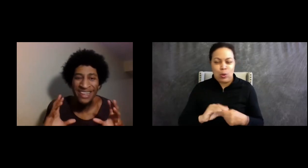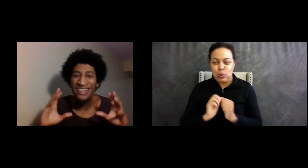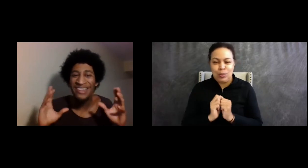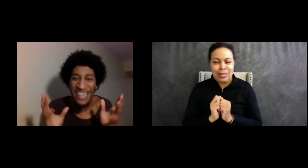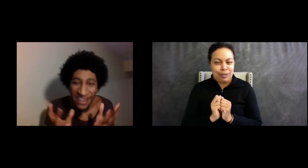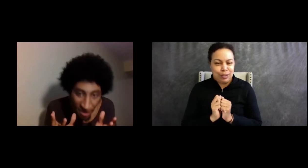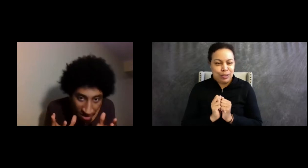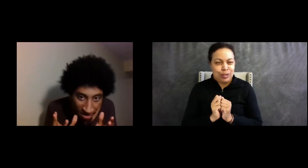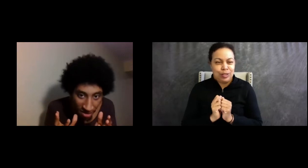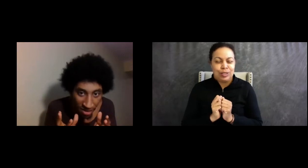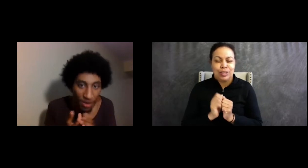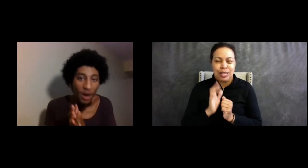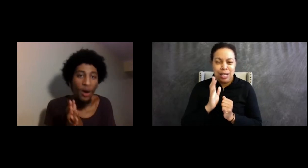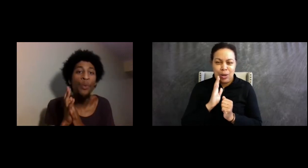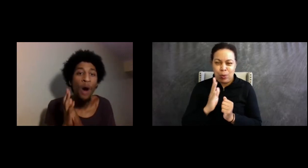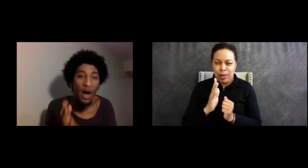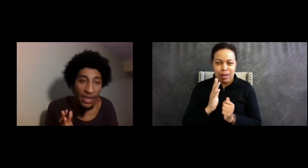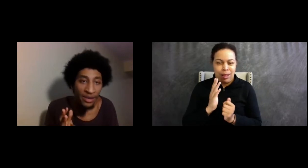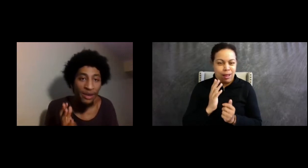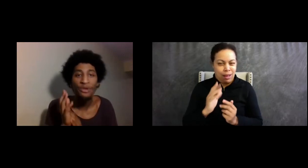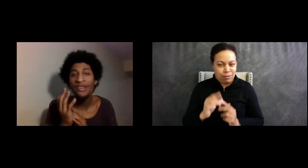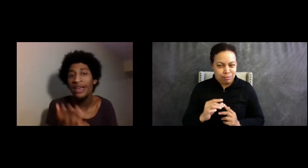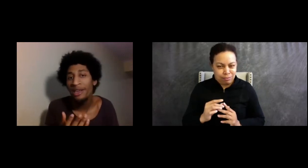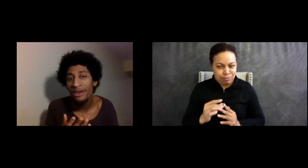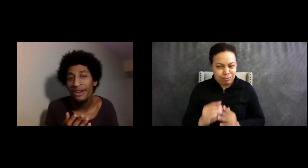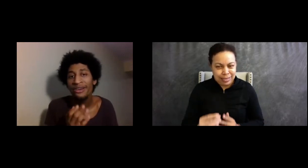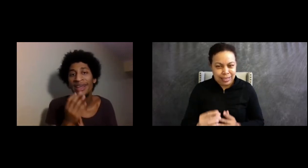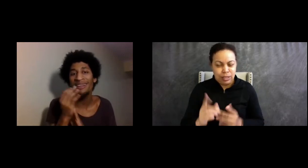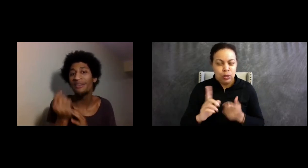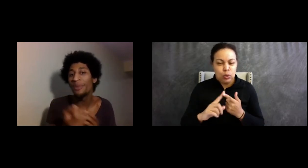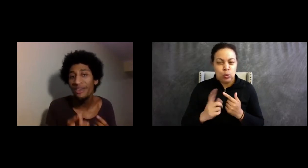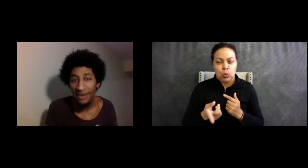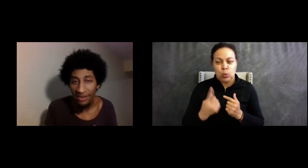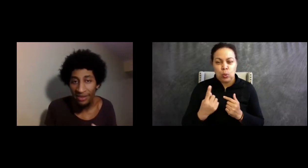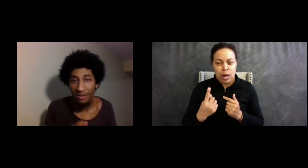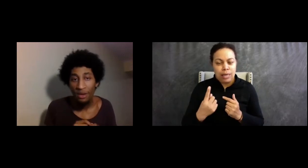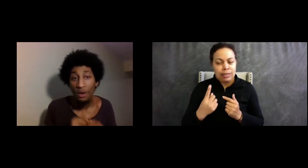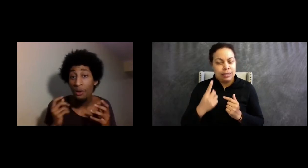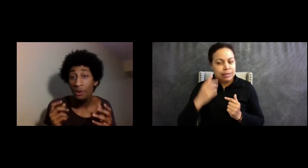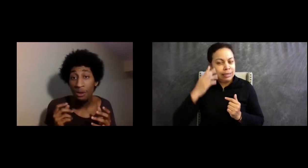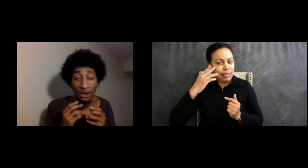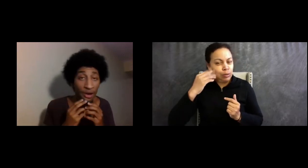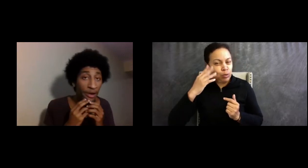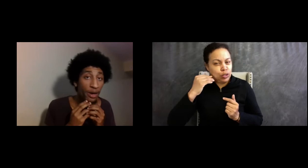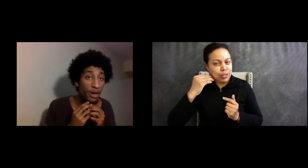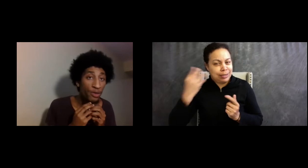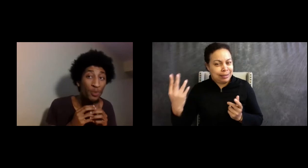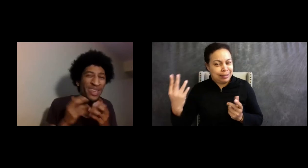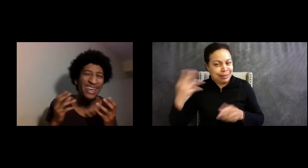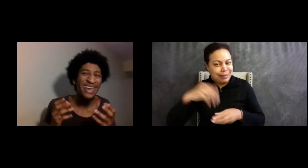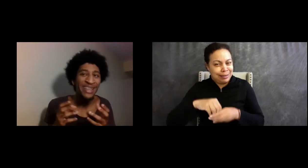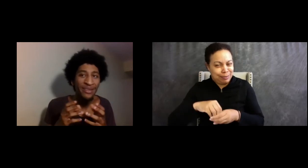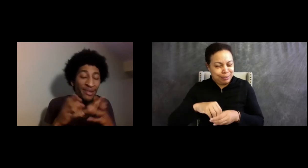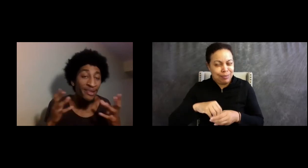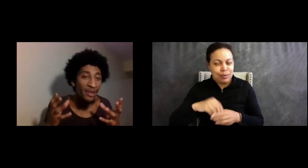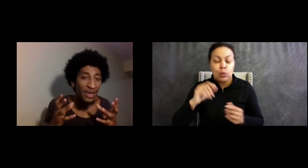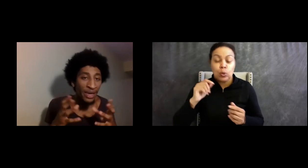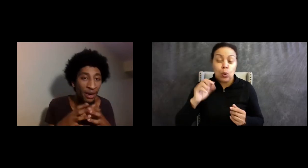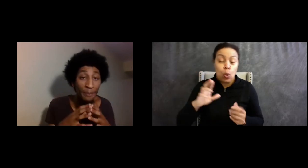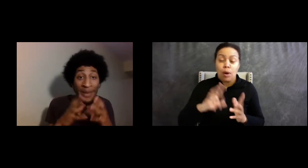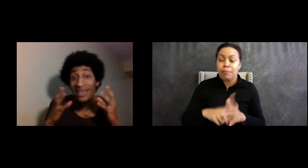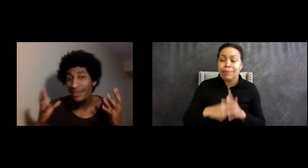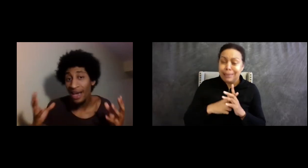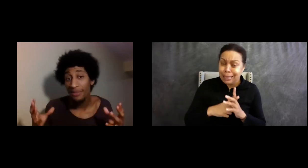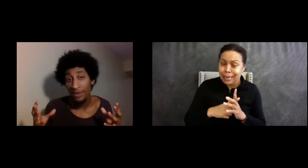to distill one particular experience, or to begin